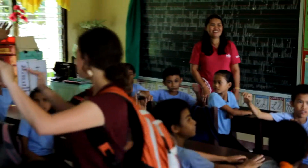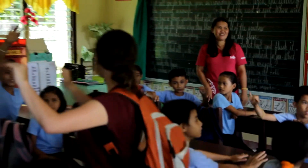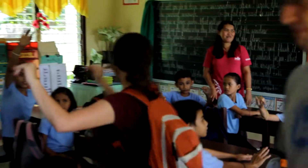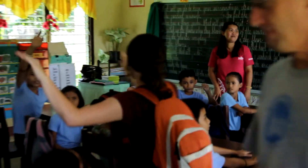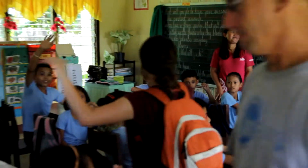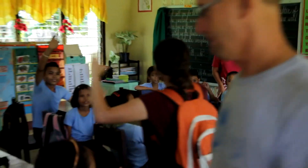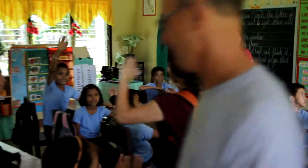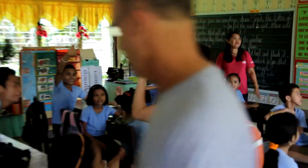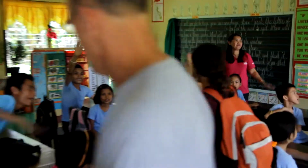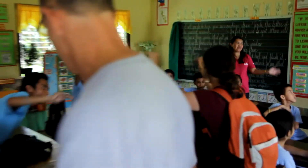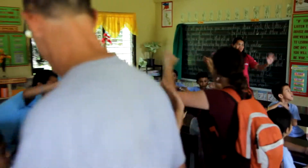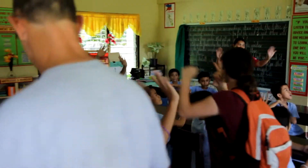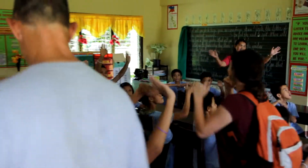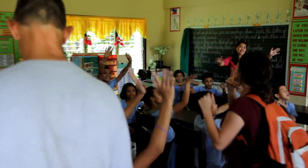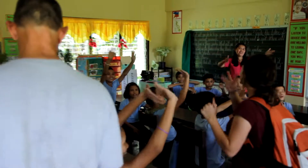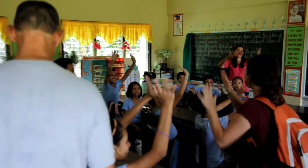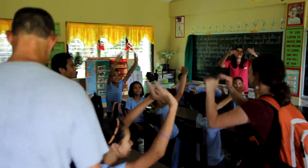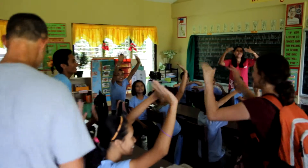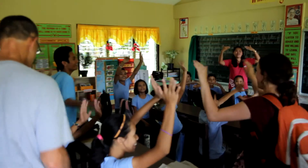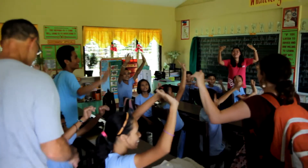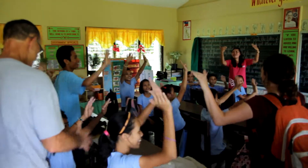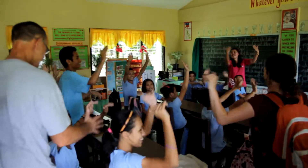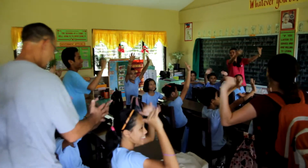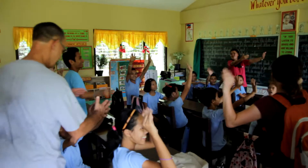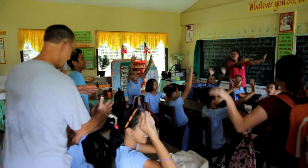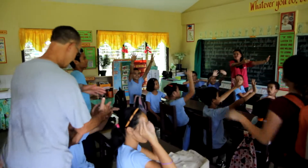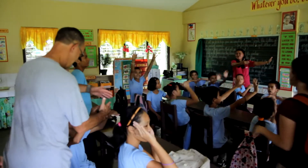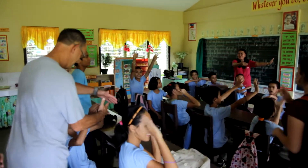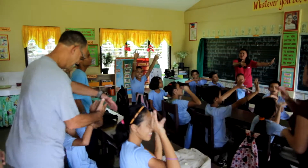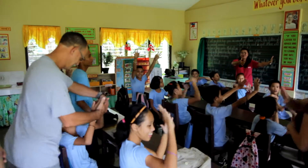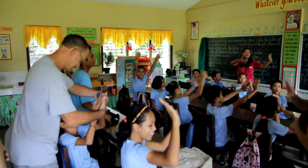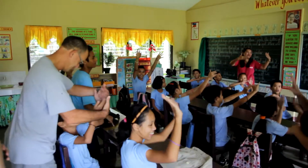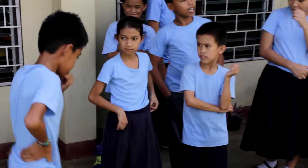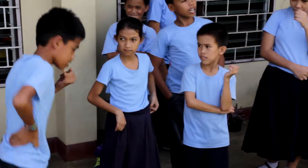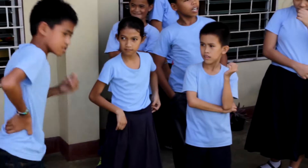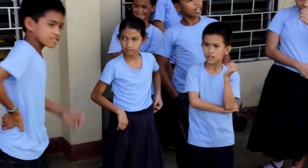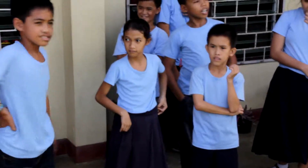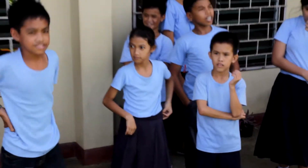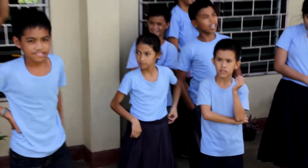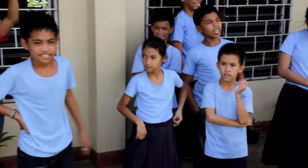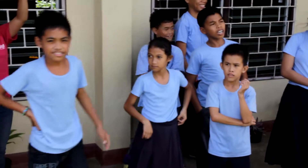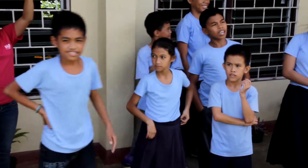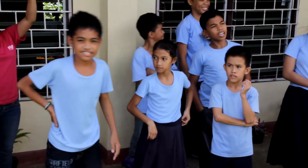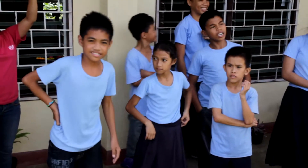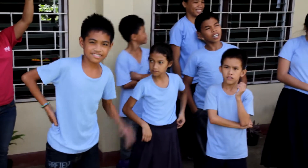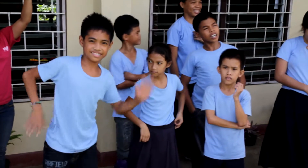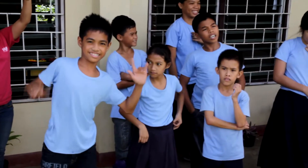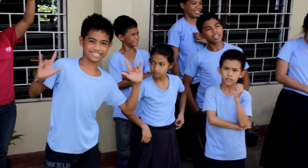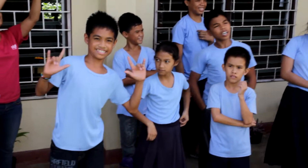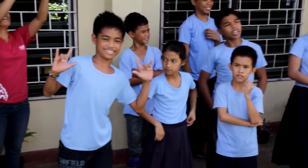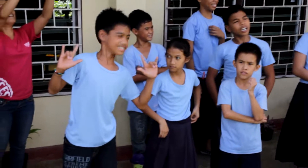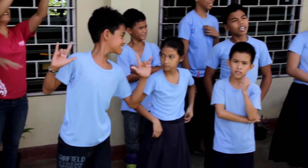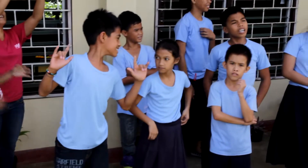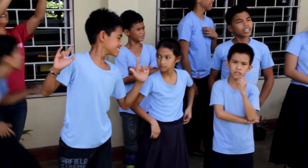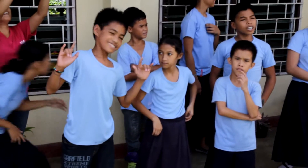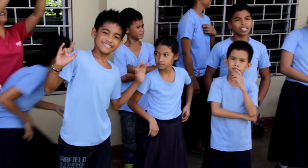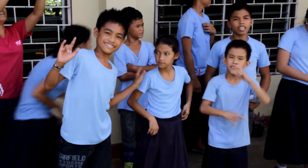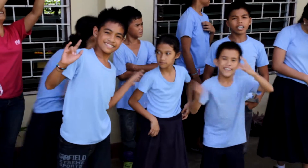eventually absorb the salaries of IDEA's special education teachers. Although the facilities are beautiful, it does not translate